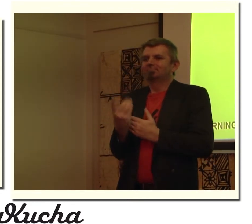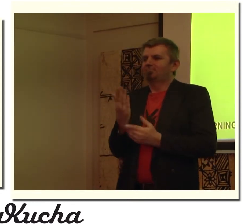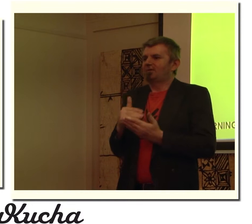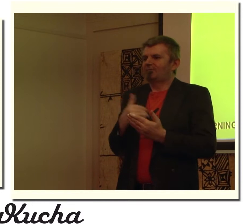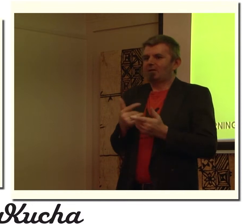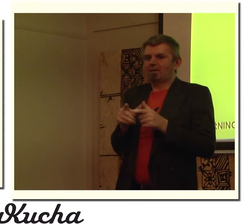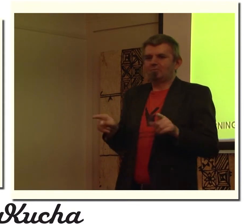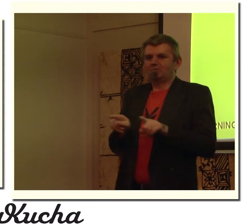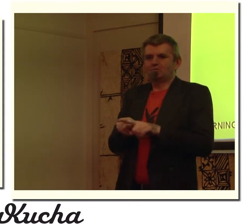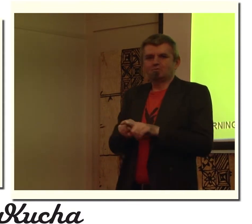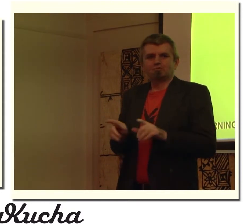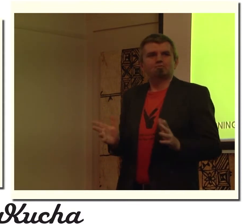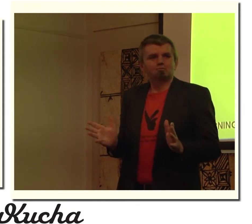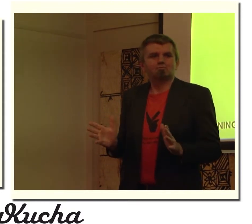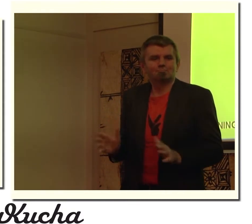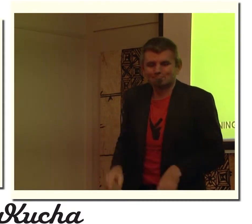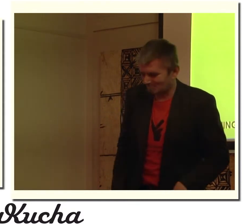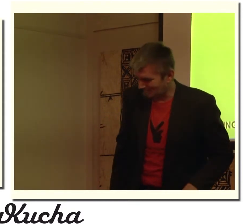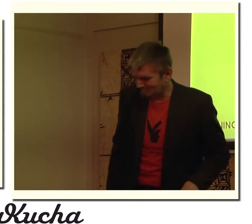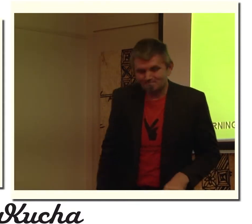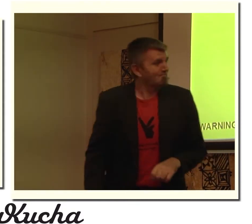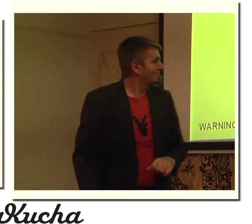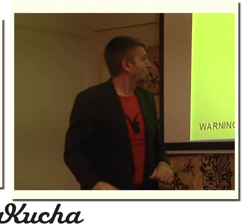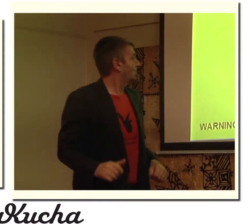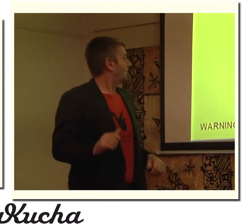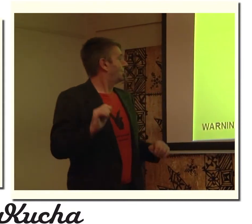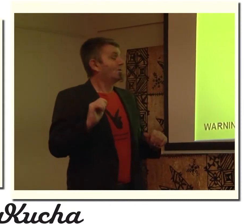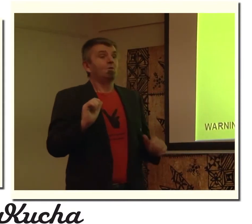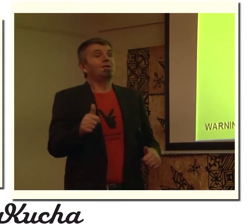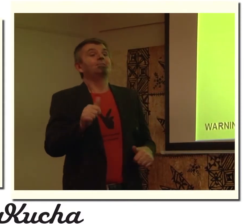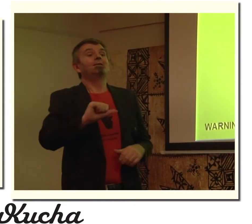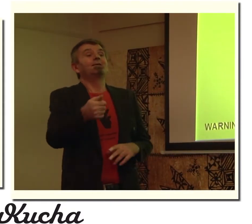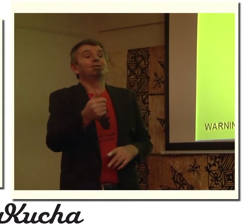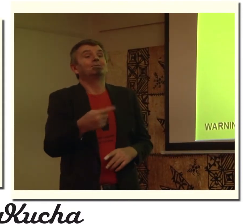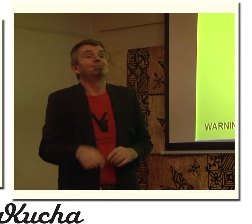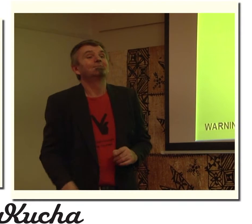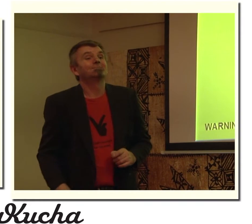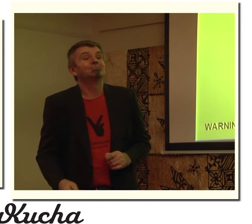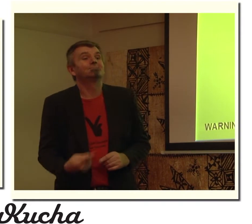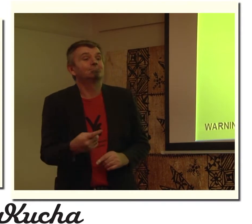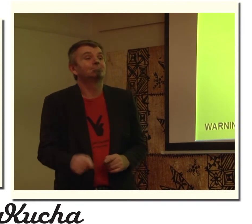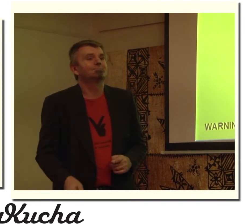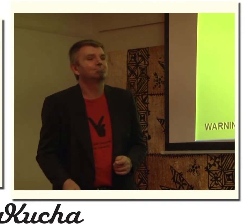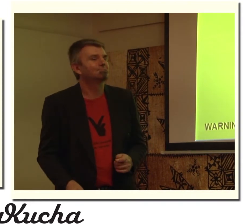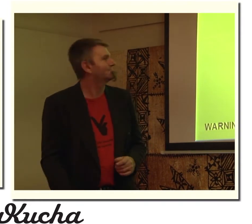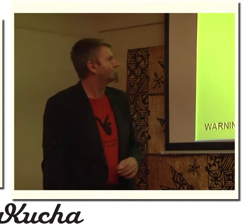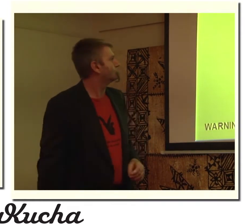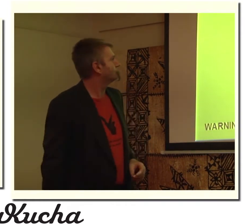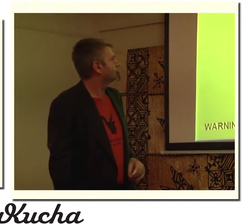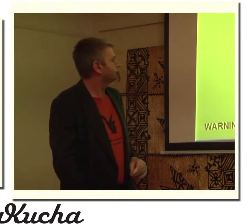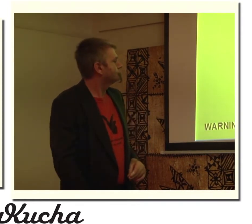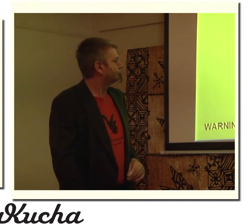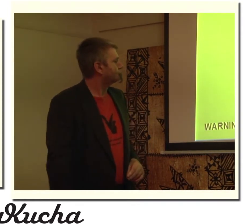yes, I always use humour and everything, and language can be quite humorous. Next slide, please.